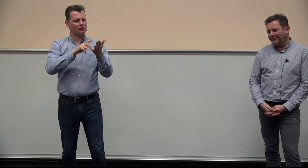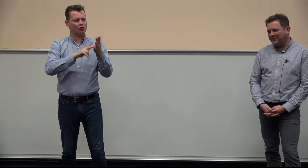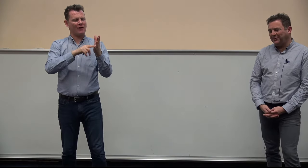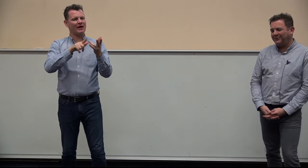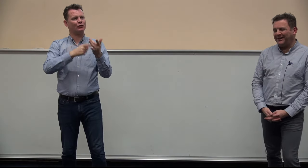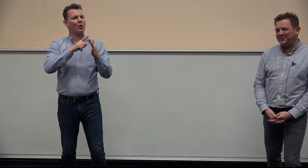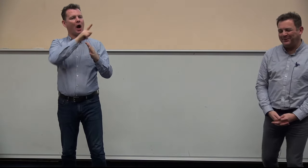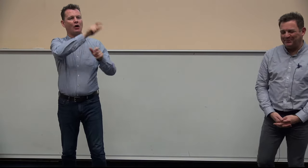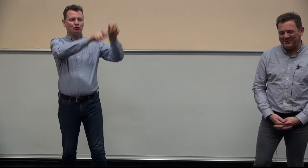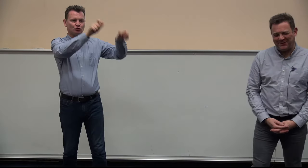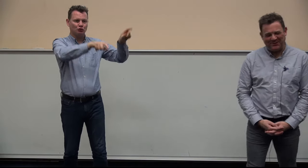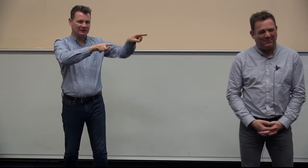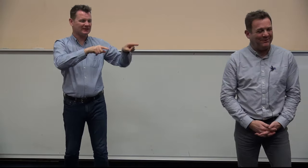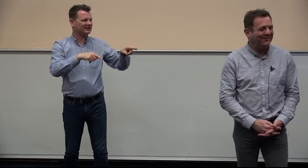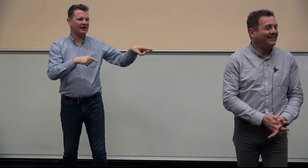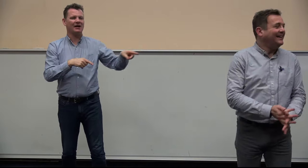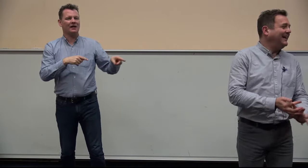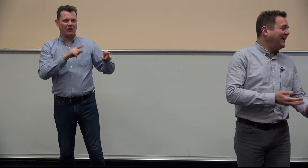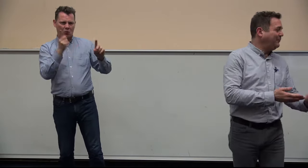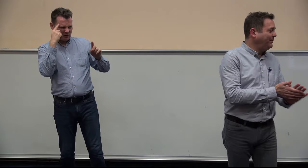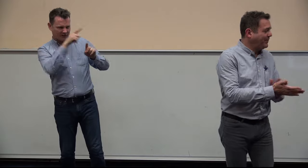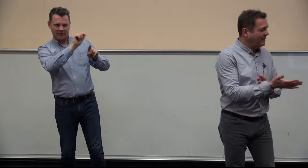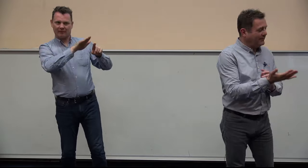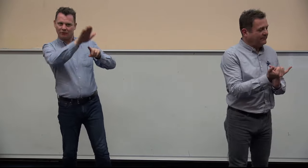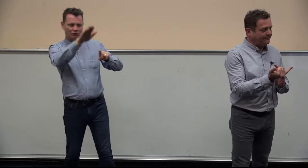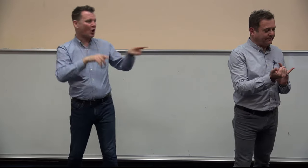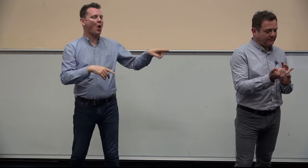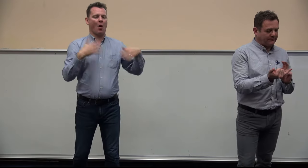Oh, that's a lot of cans of worms just opened.